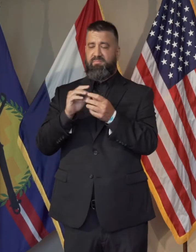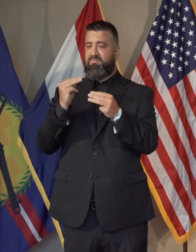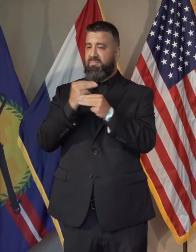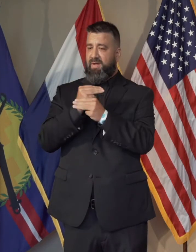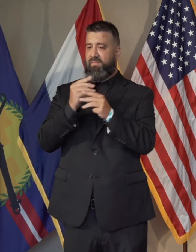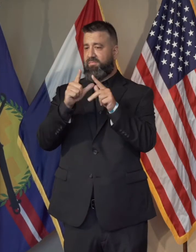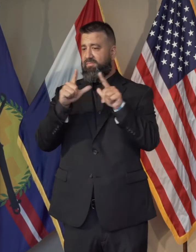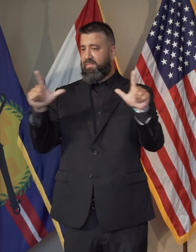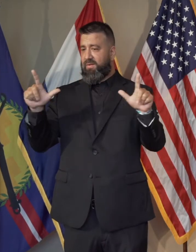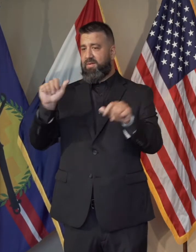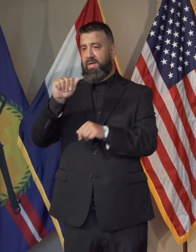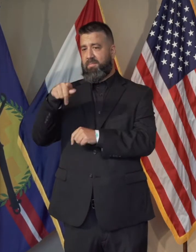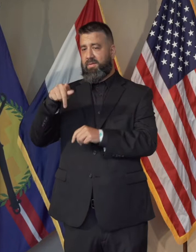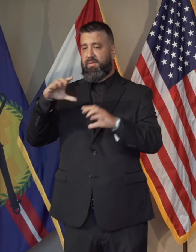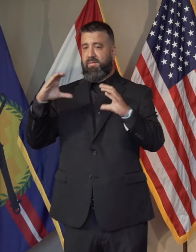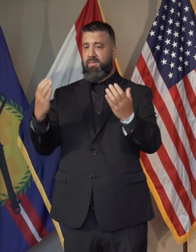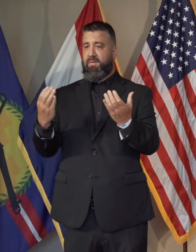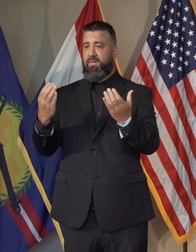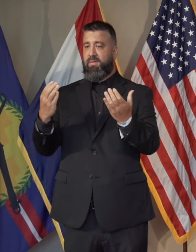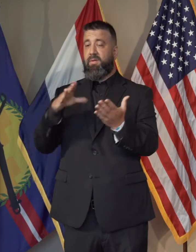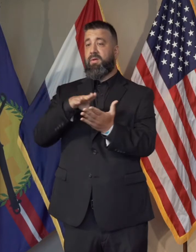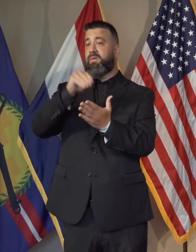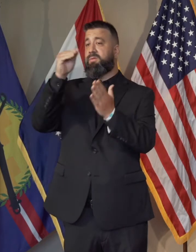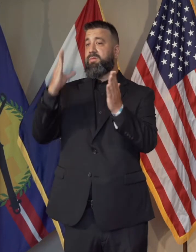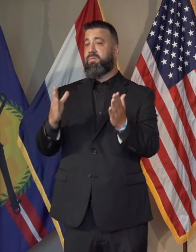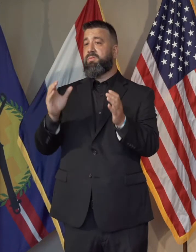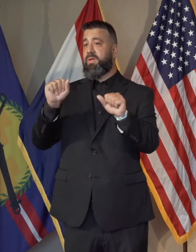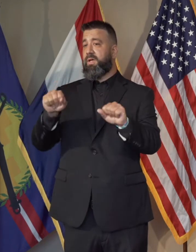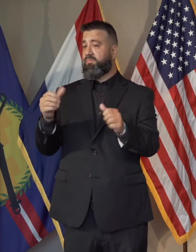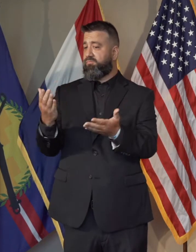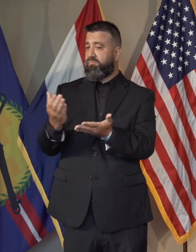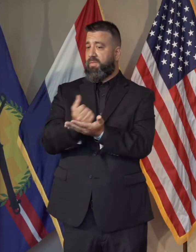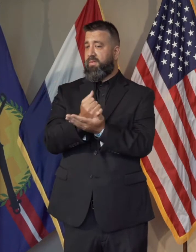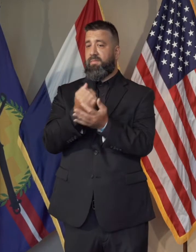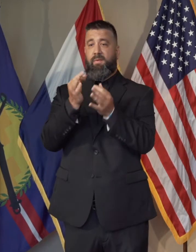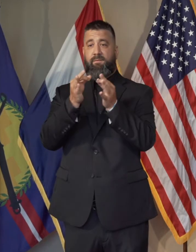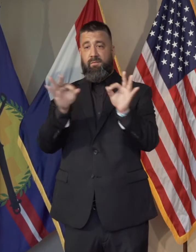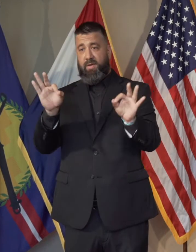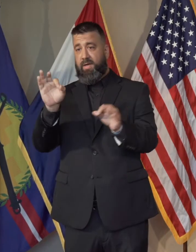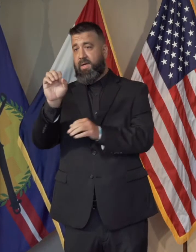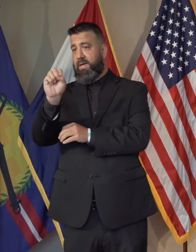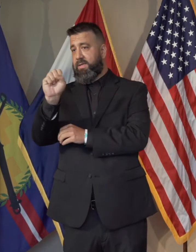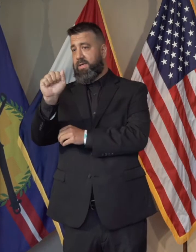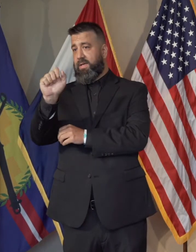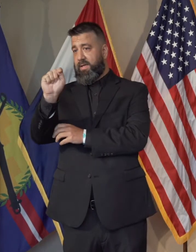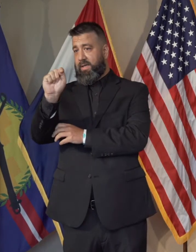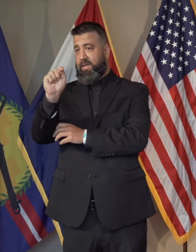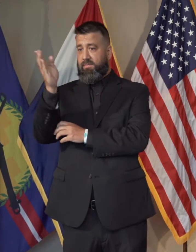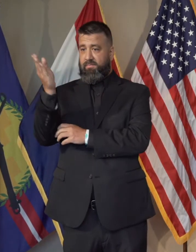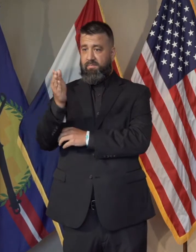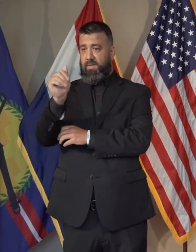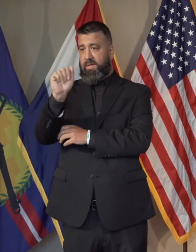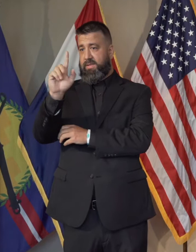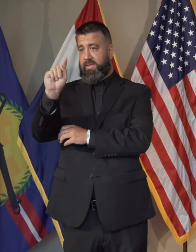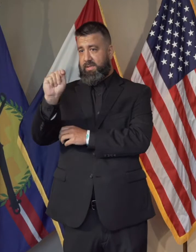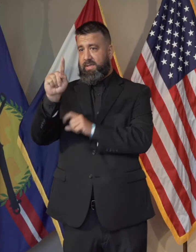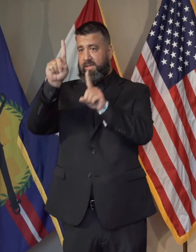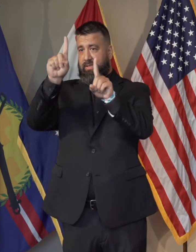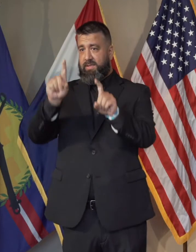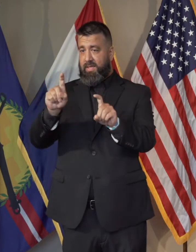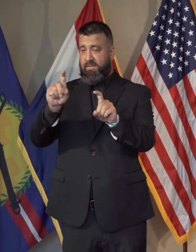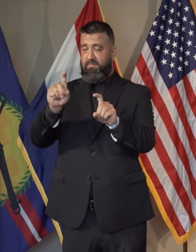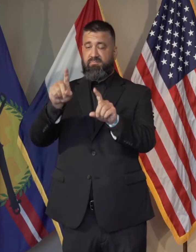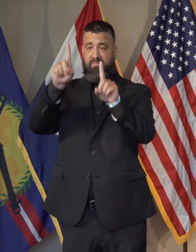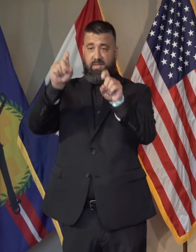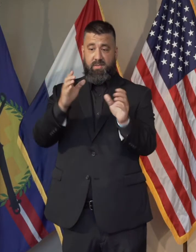classes. Students can also take advantage of free ACT and SAT tests and test prep